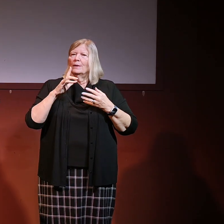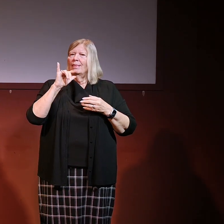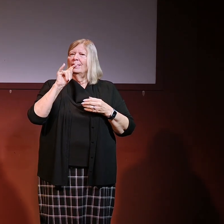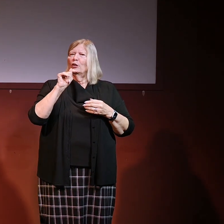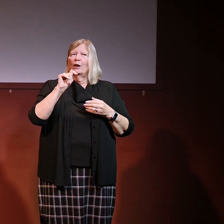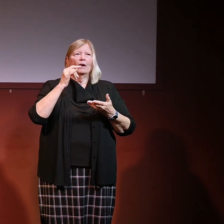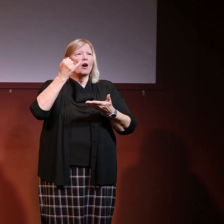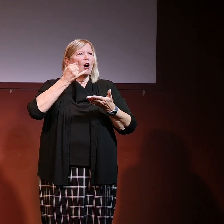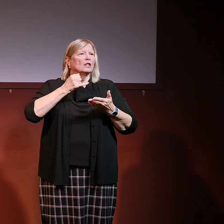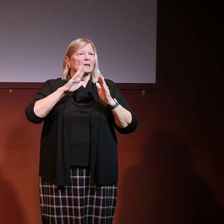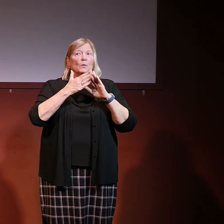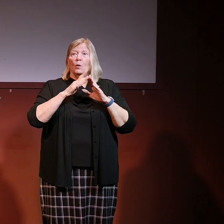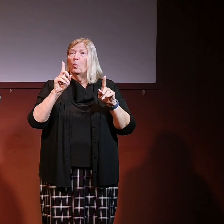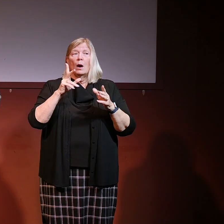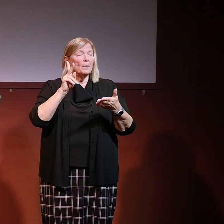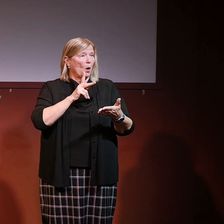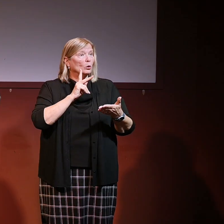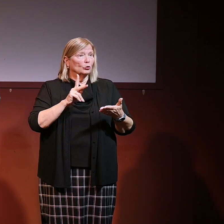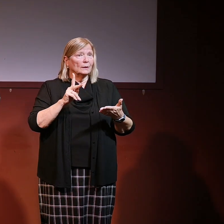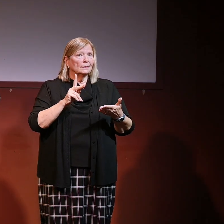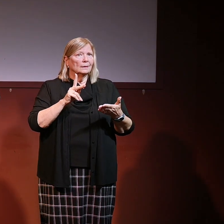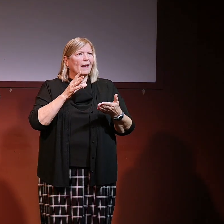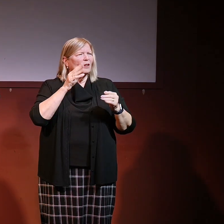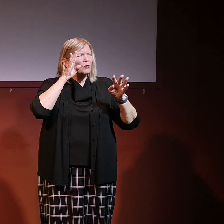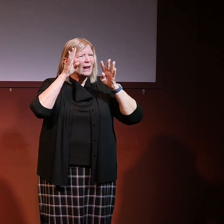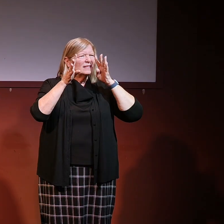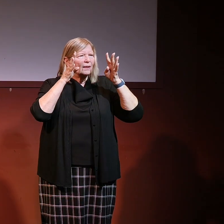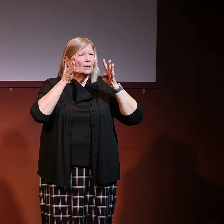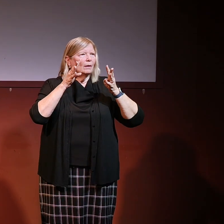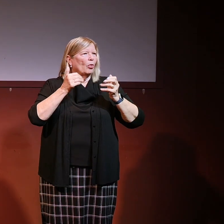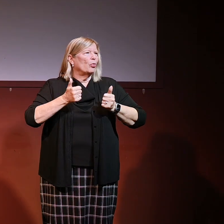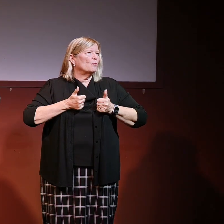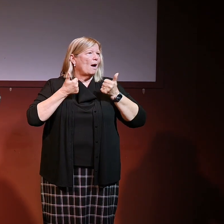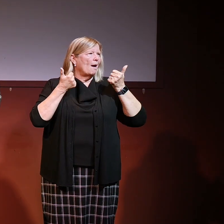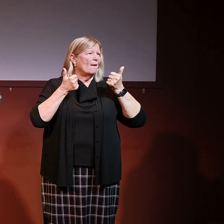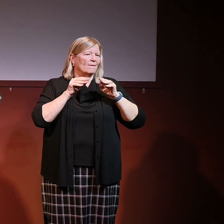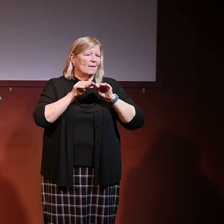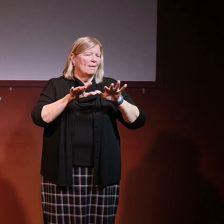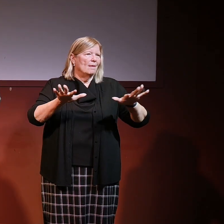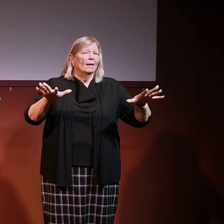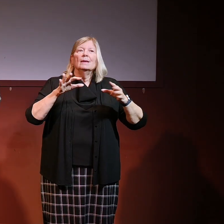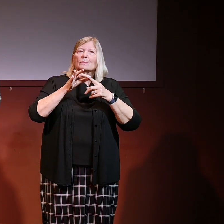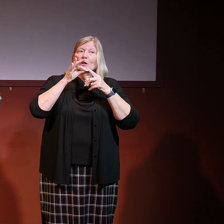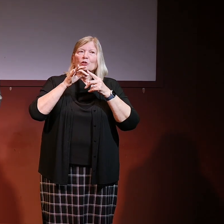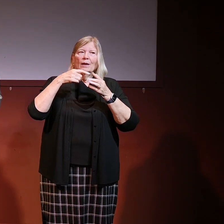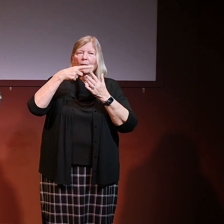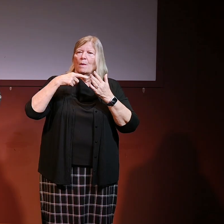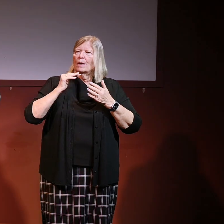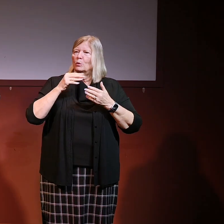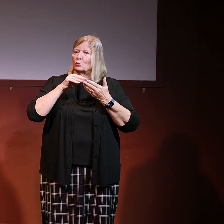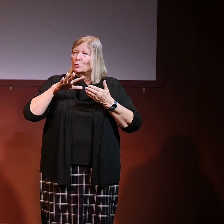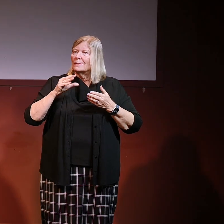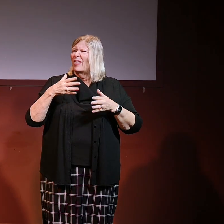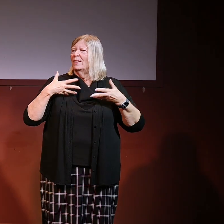literary arts community where poetry and creativity thrive, especially among our students and